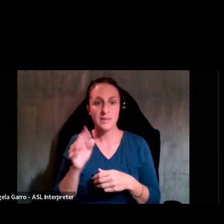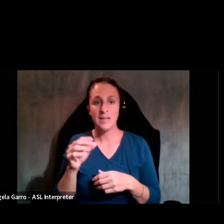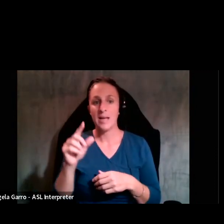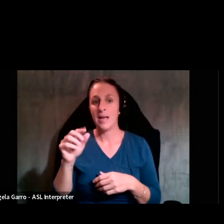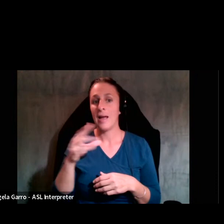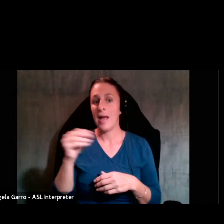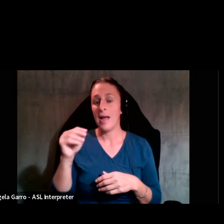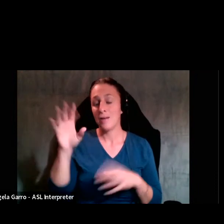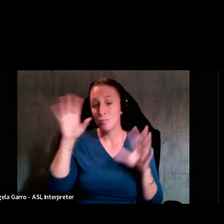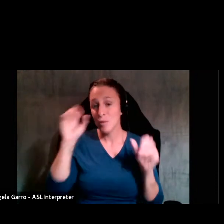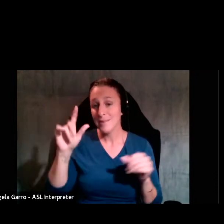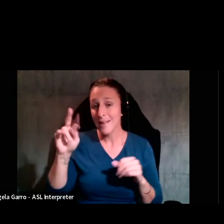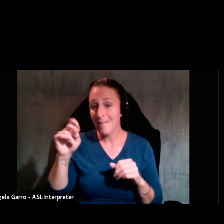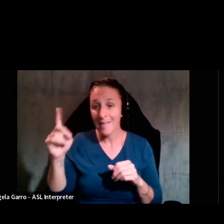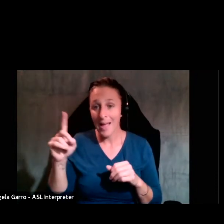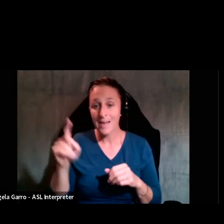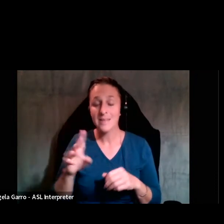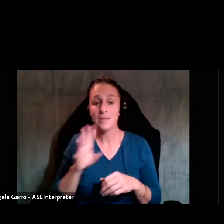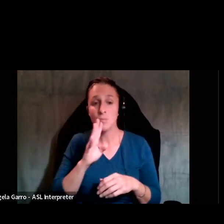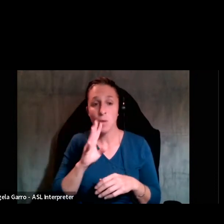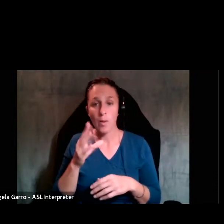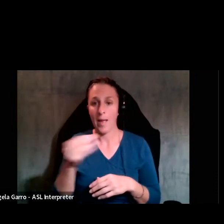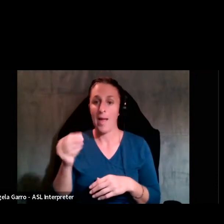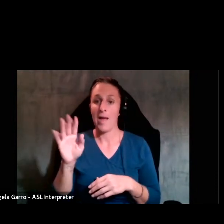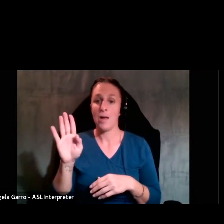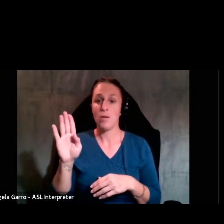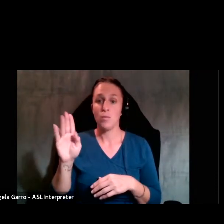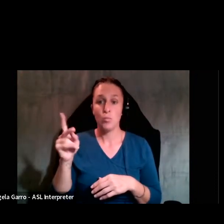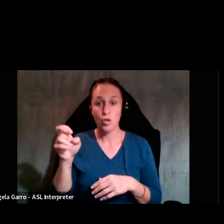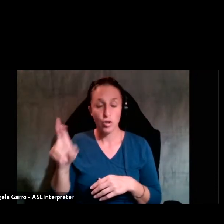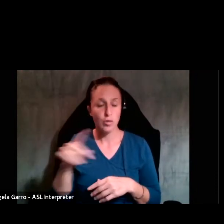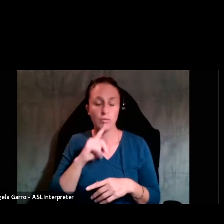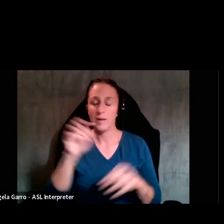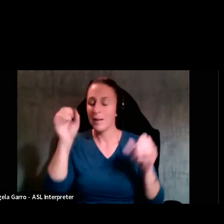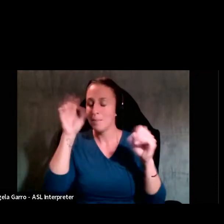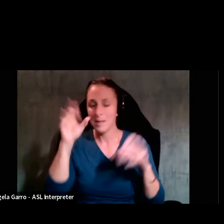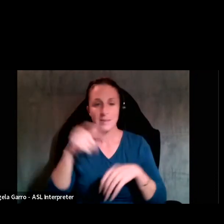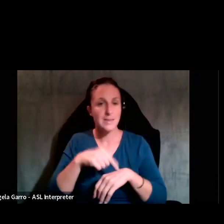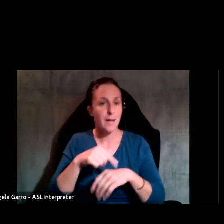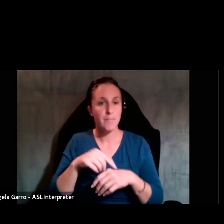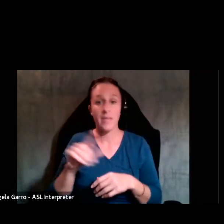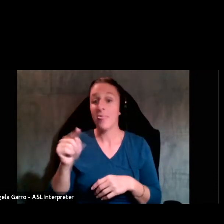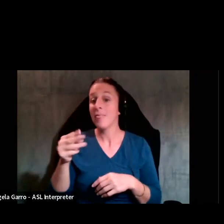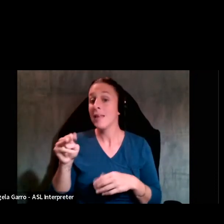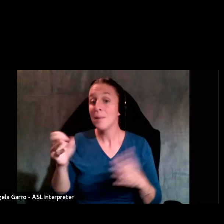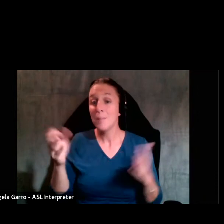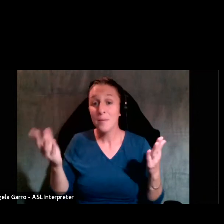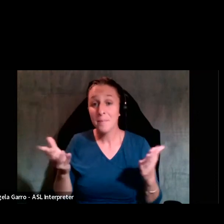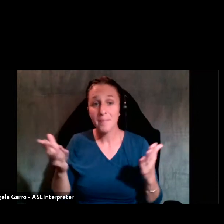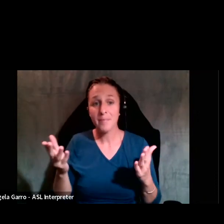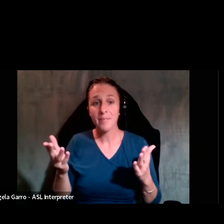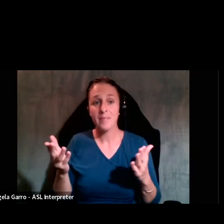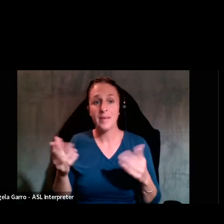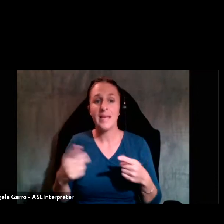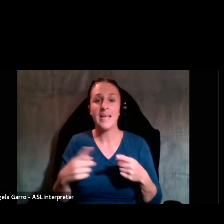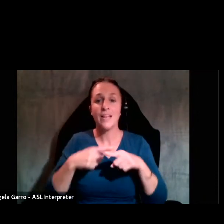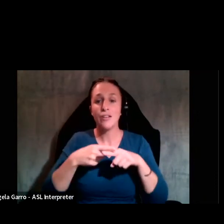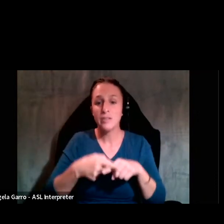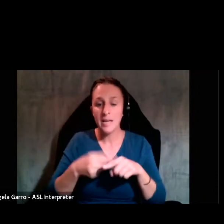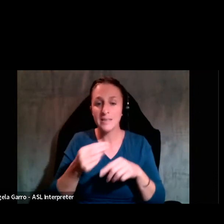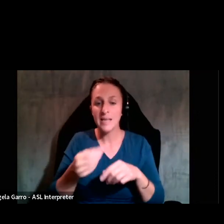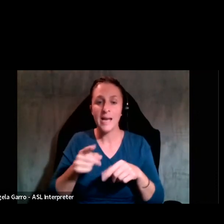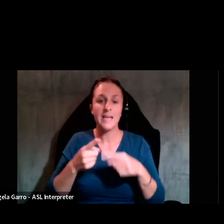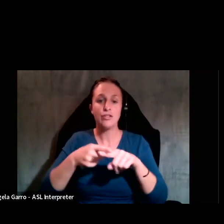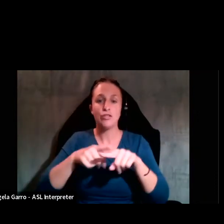President Land spoke, and so did Superintendent Booker, and it was just an amazing time. And of course, the theme is intersections and